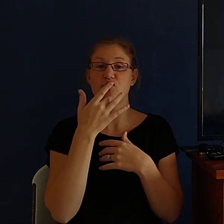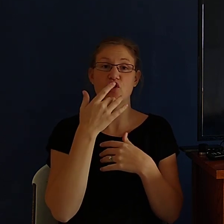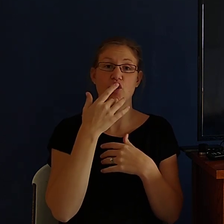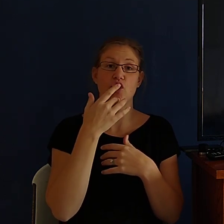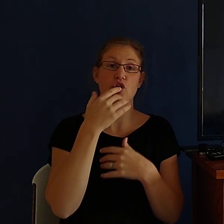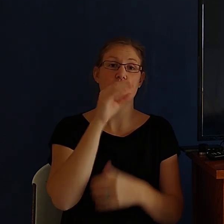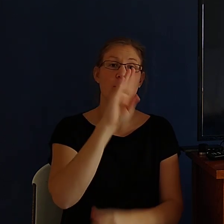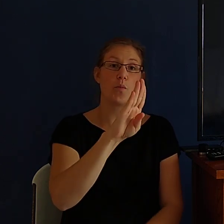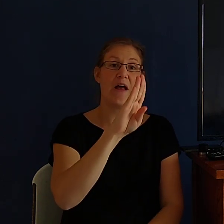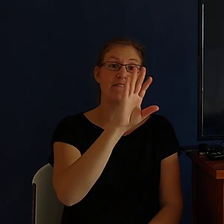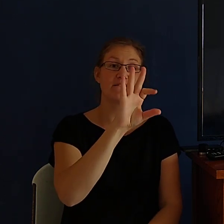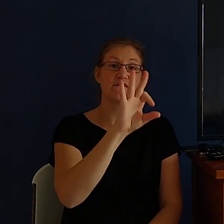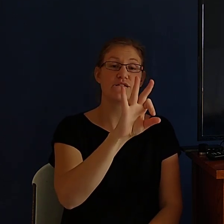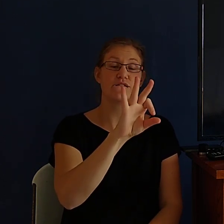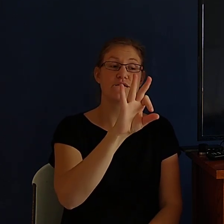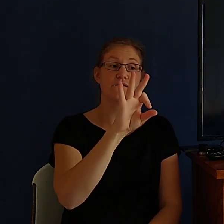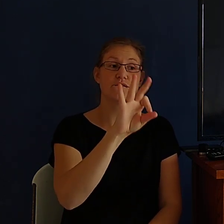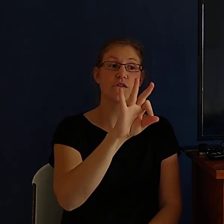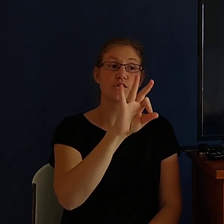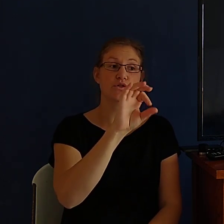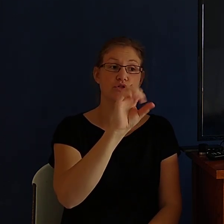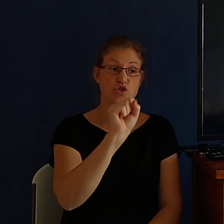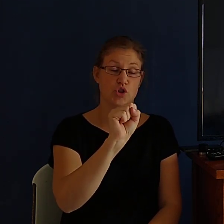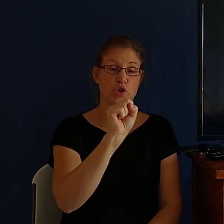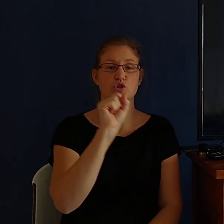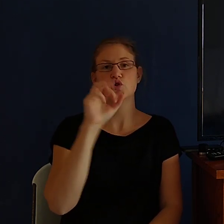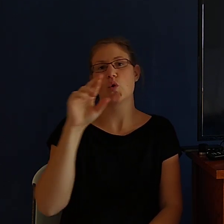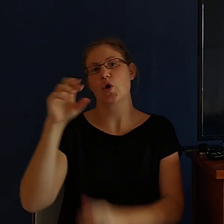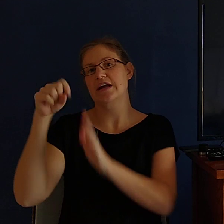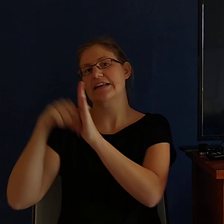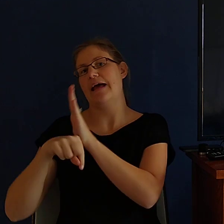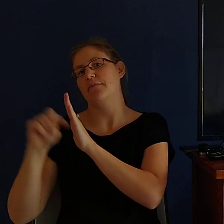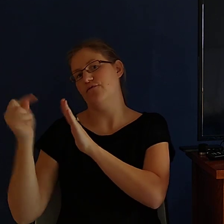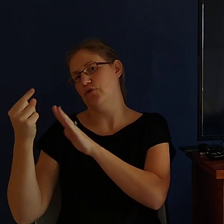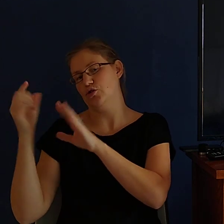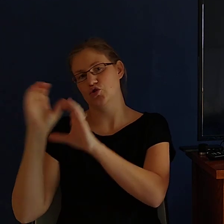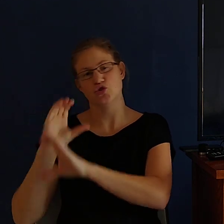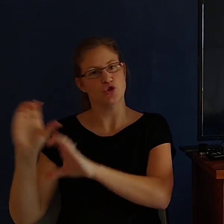breadth search or depth search algorithm.